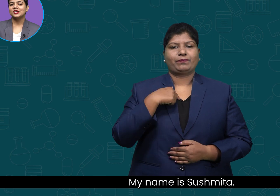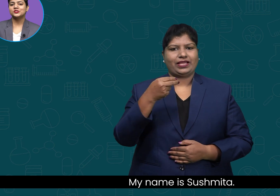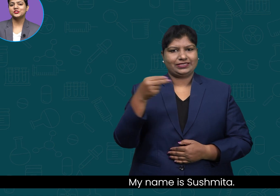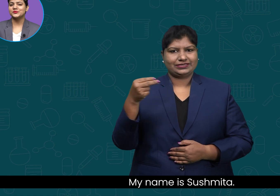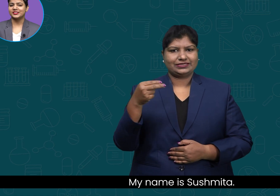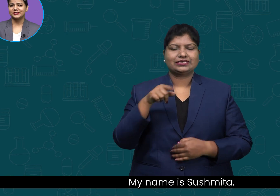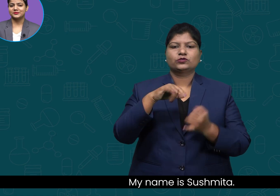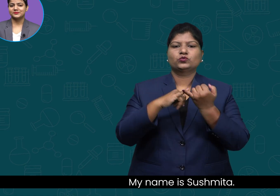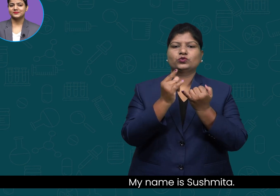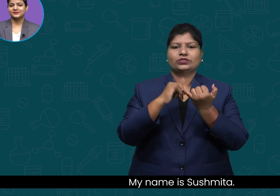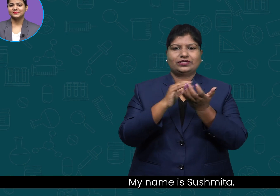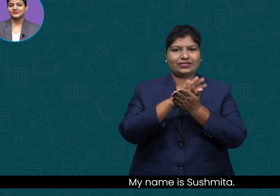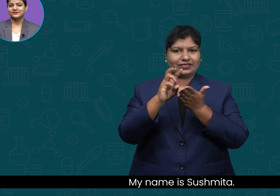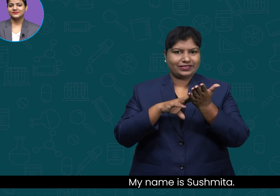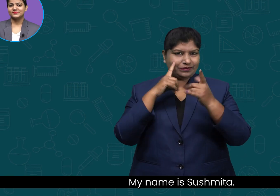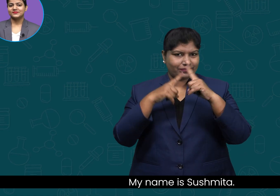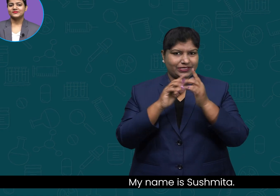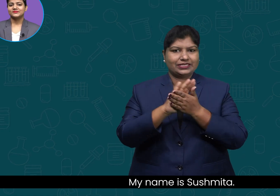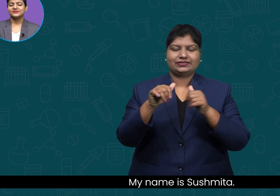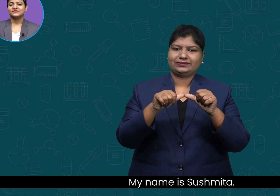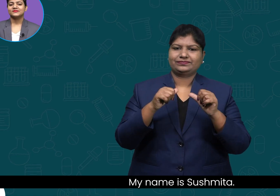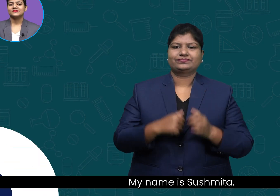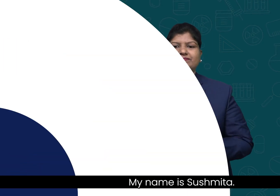is Shushmita.